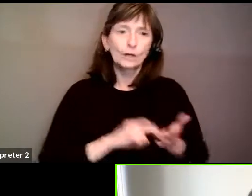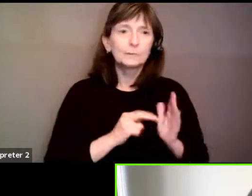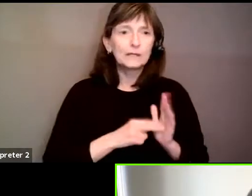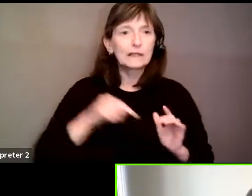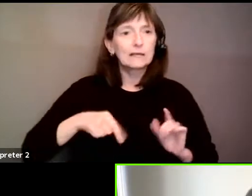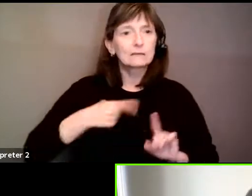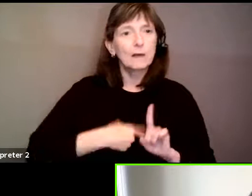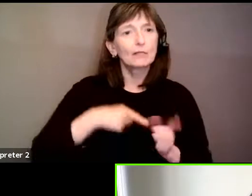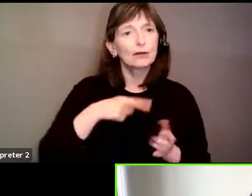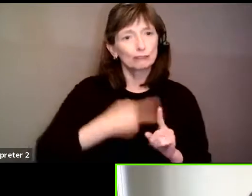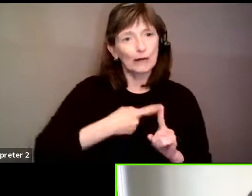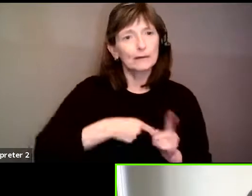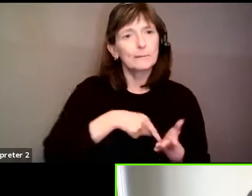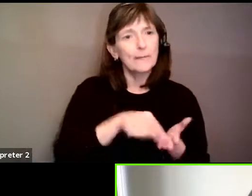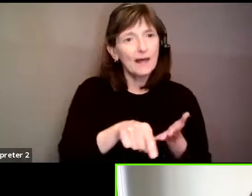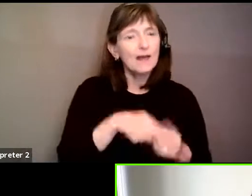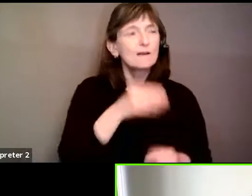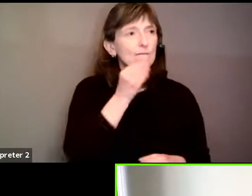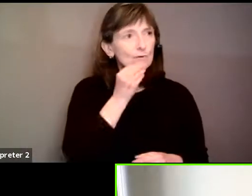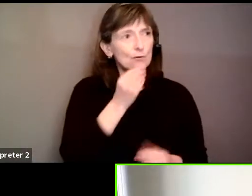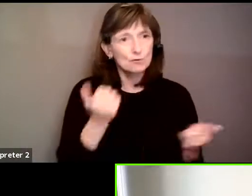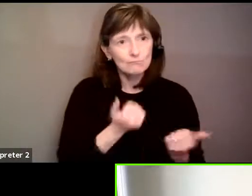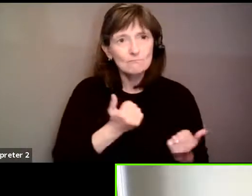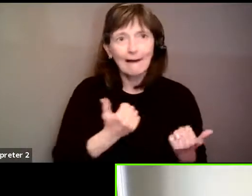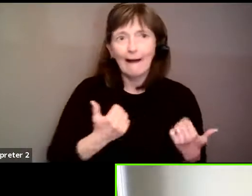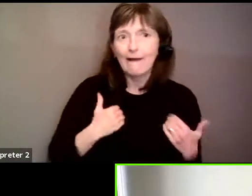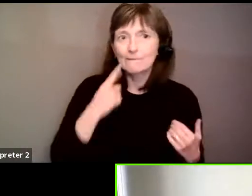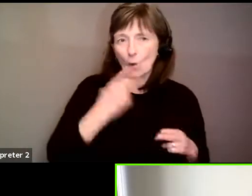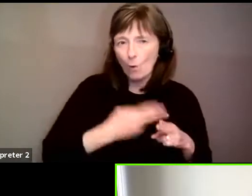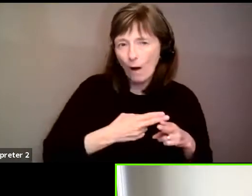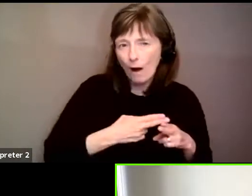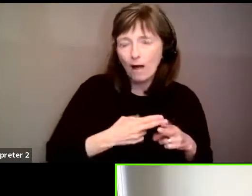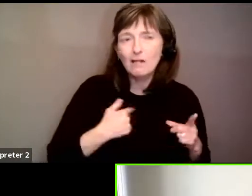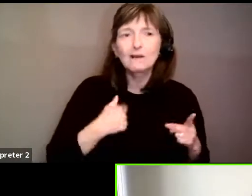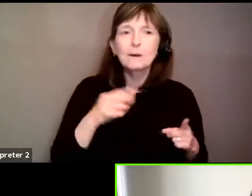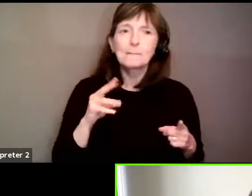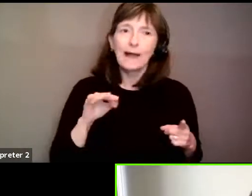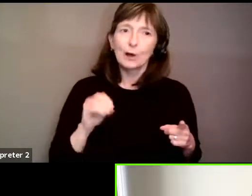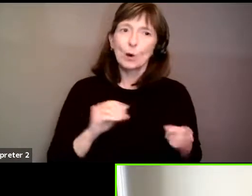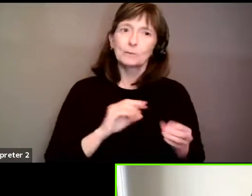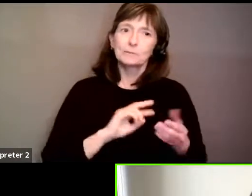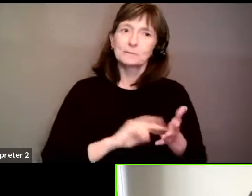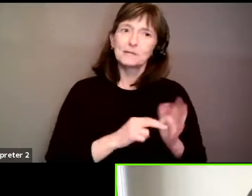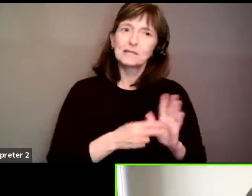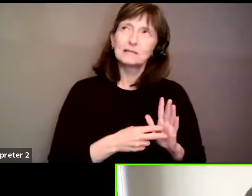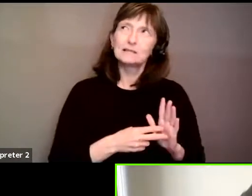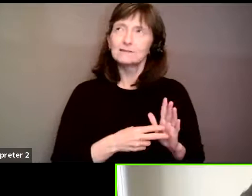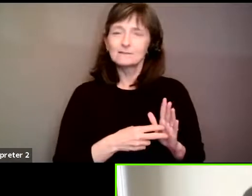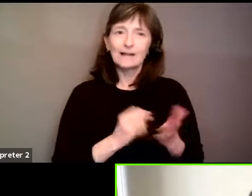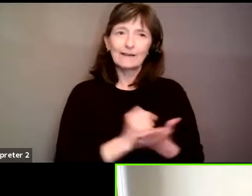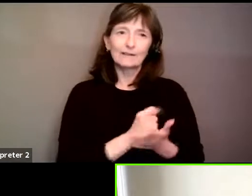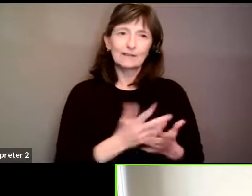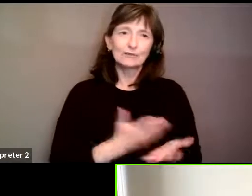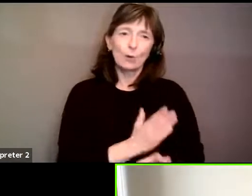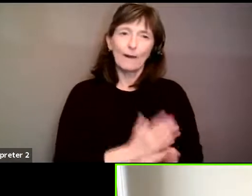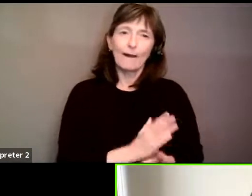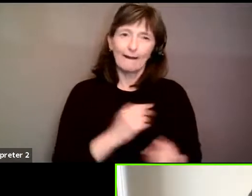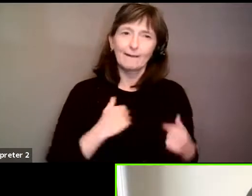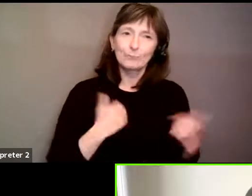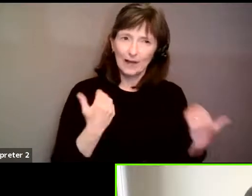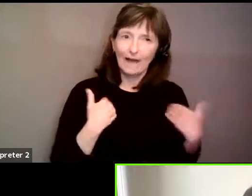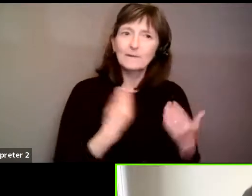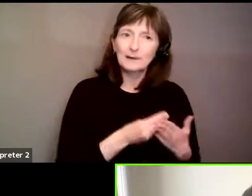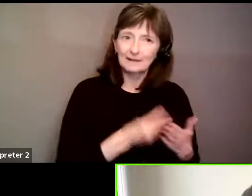We have like groceries for a bit. And so I wanted to, because I make a lot of art about food and of food as